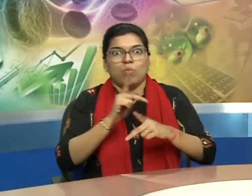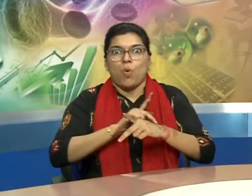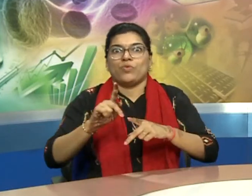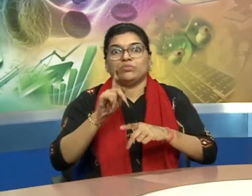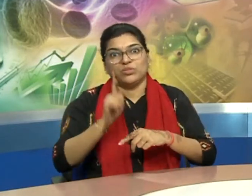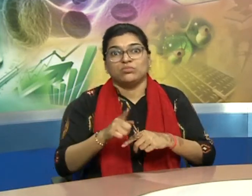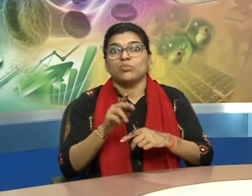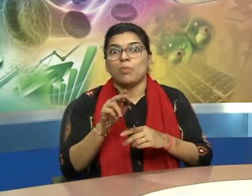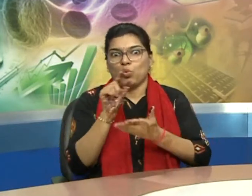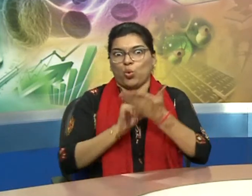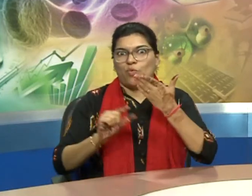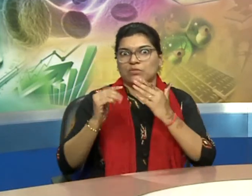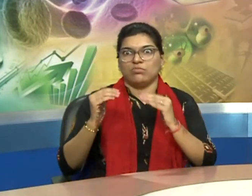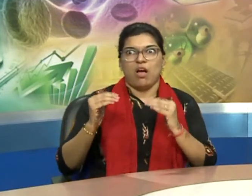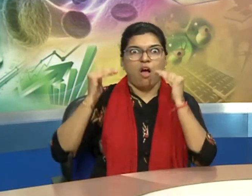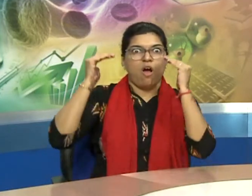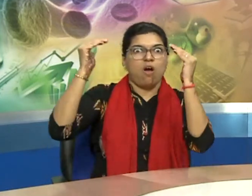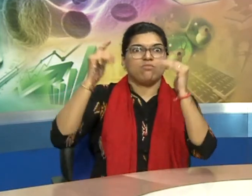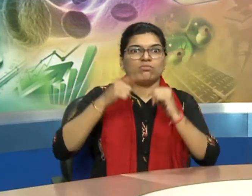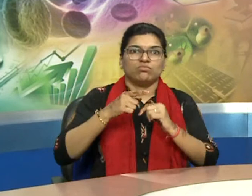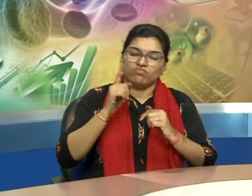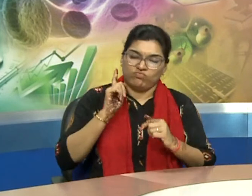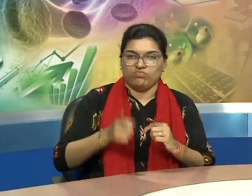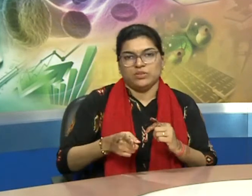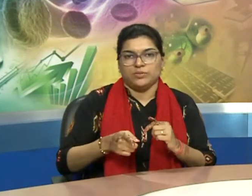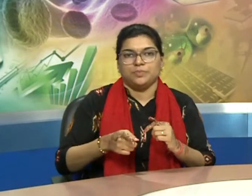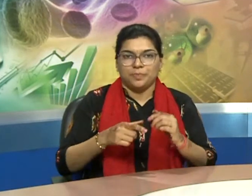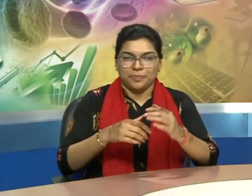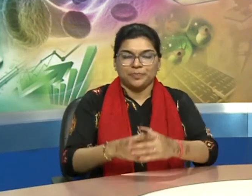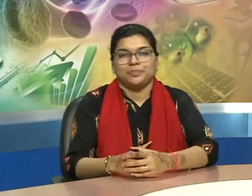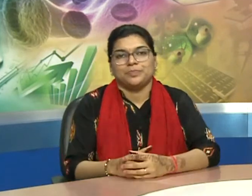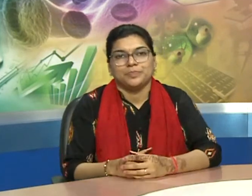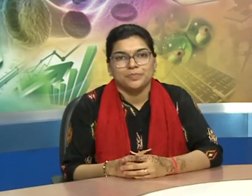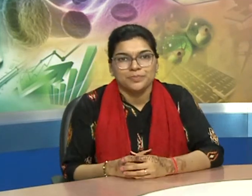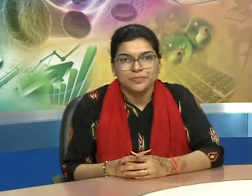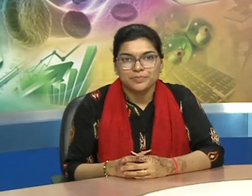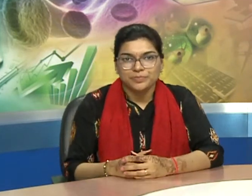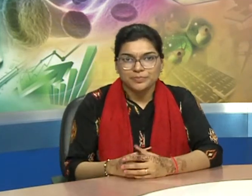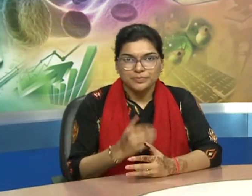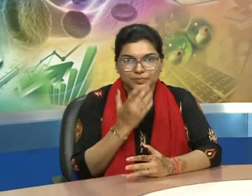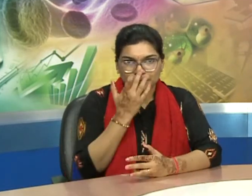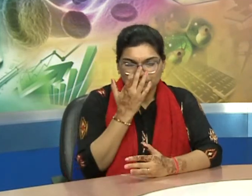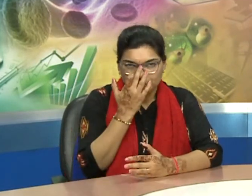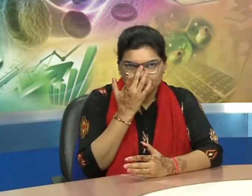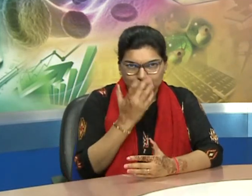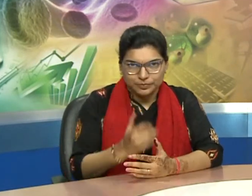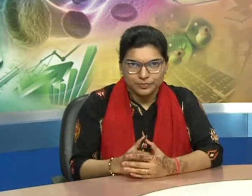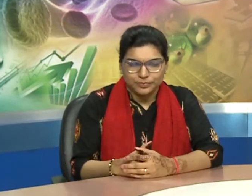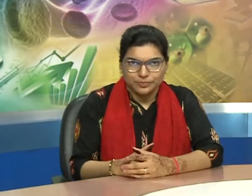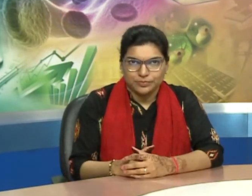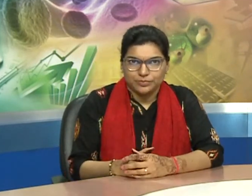Because we are talking about university, so their staff is also equipped with knowledge.